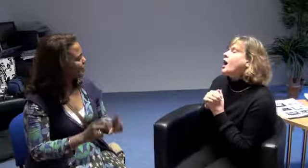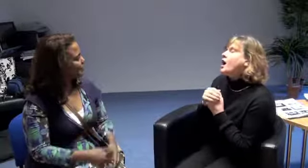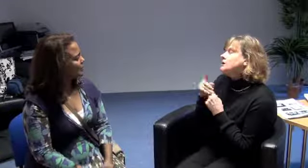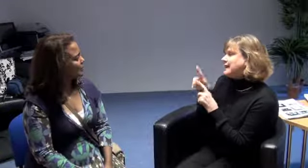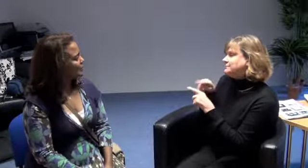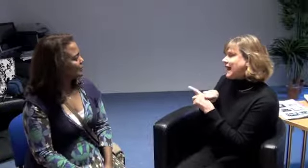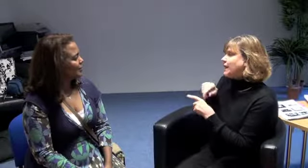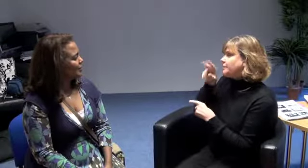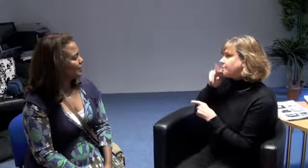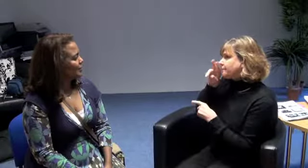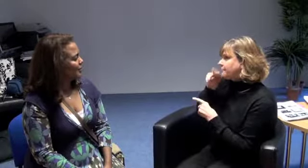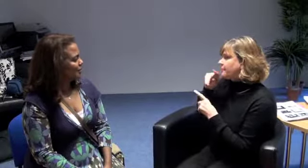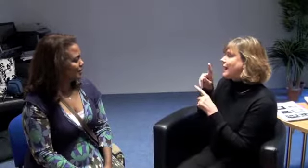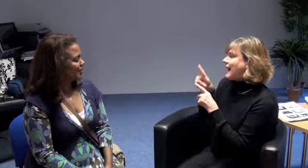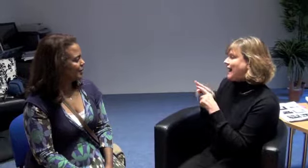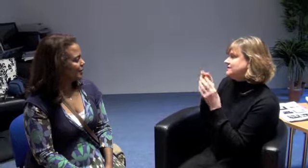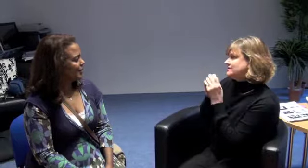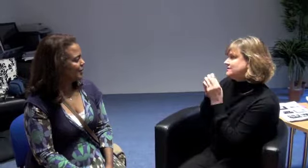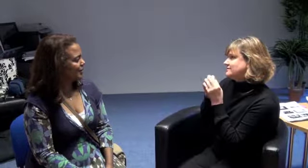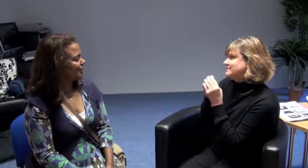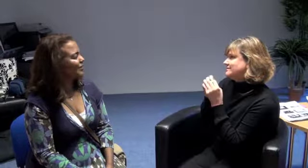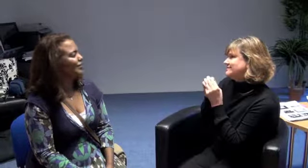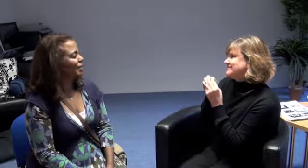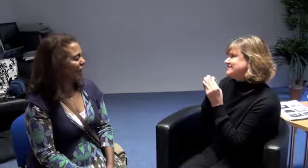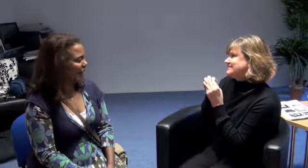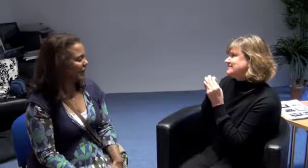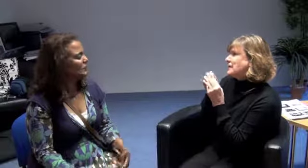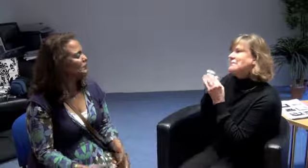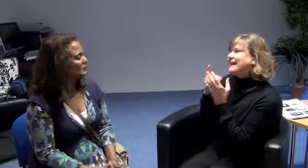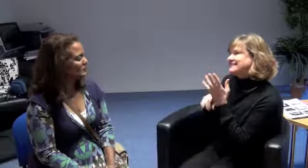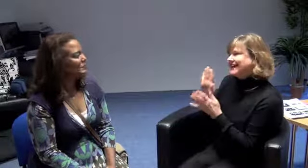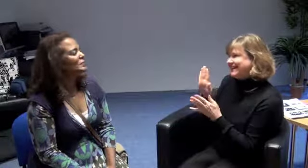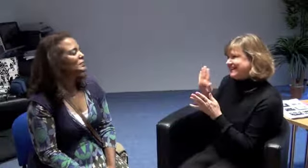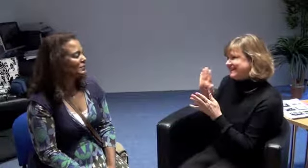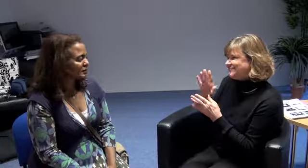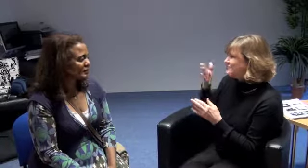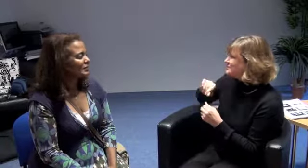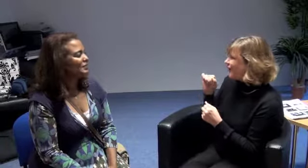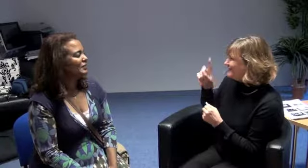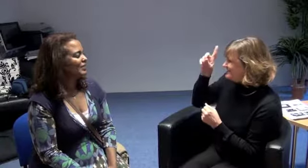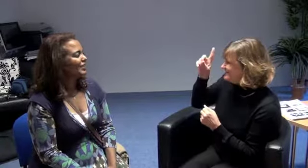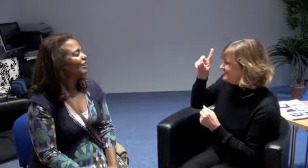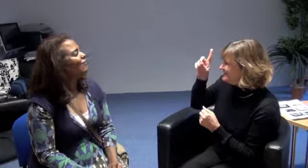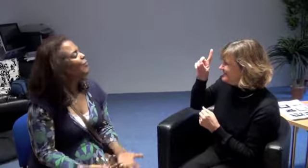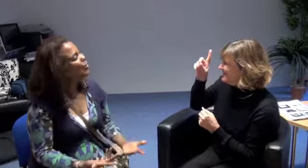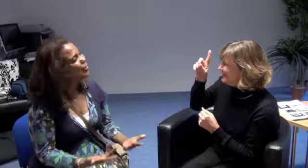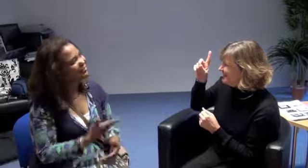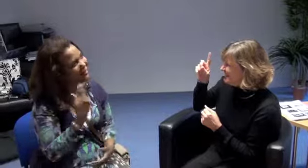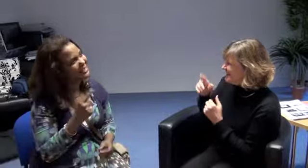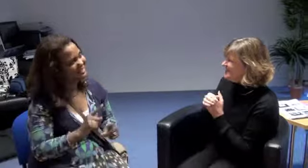language is BSL, and what's your second? Actually, I used spoken English as well as fingerspelling. I didn't do BSL as